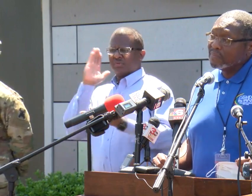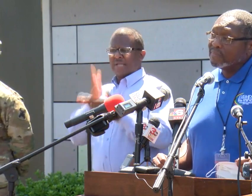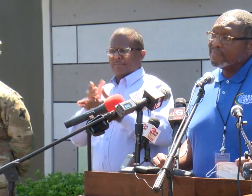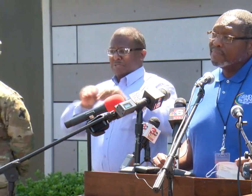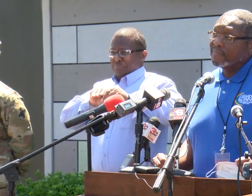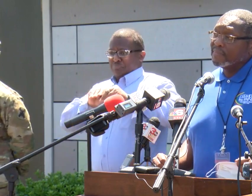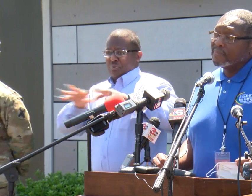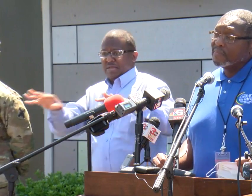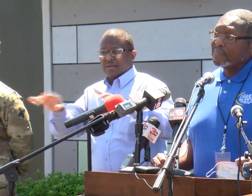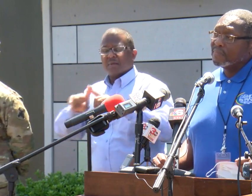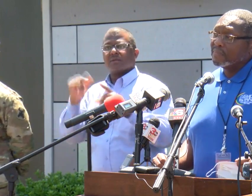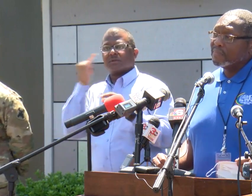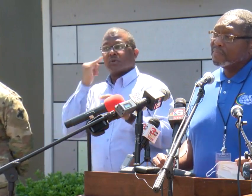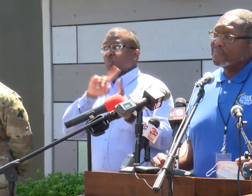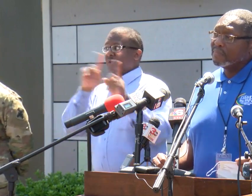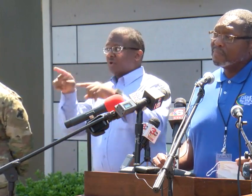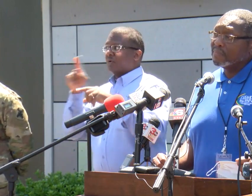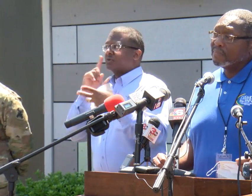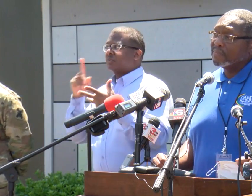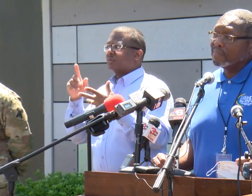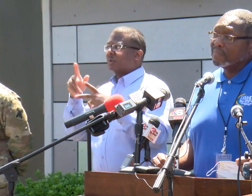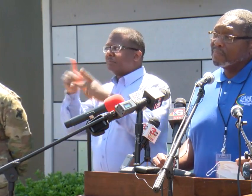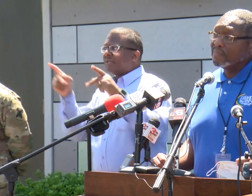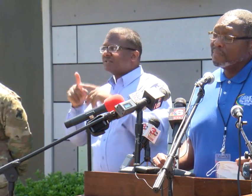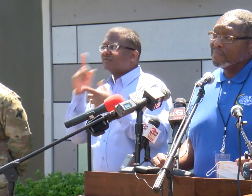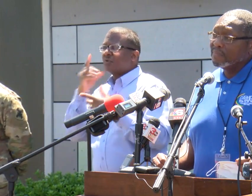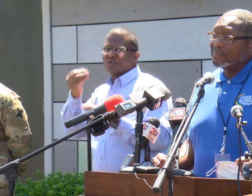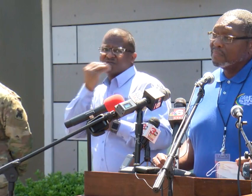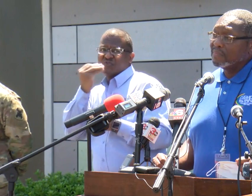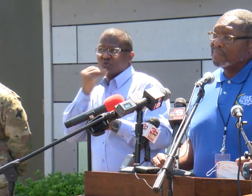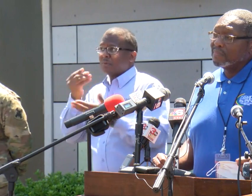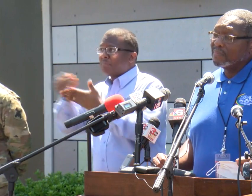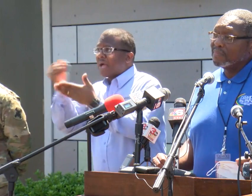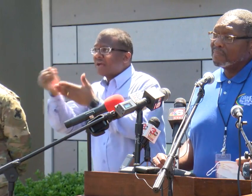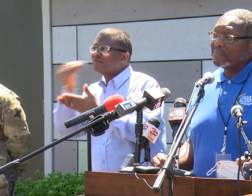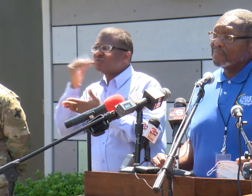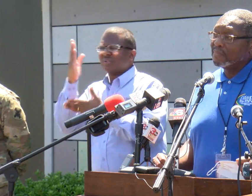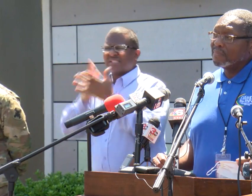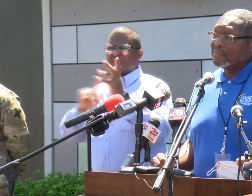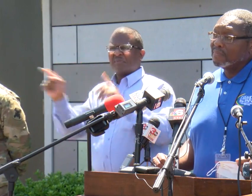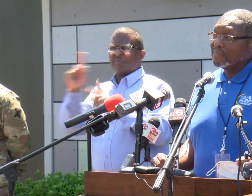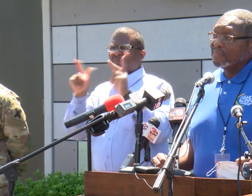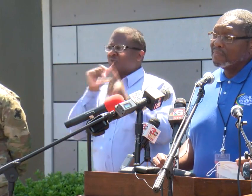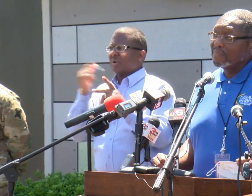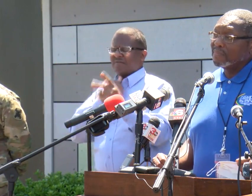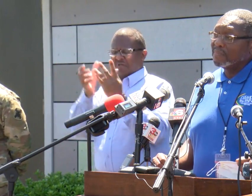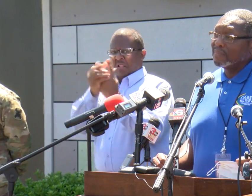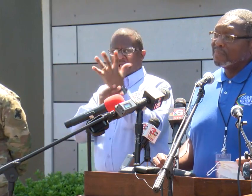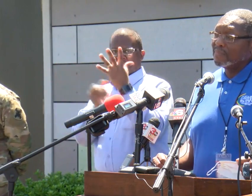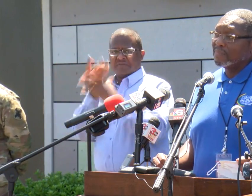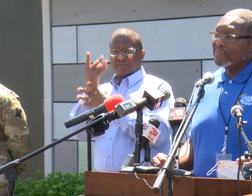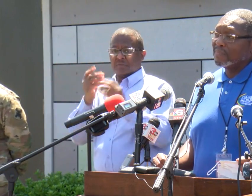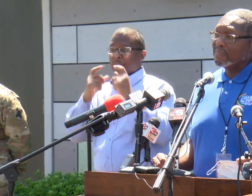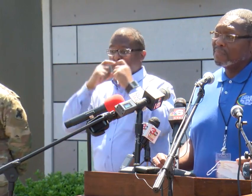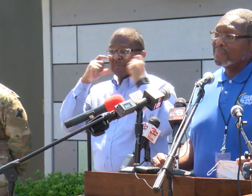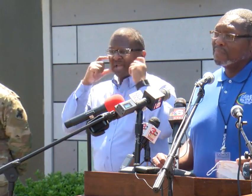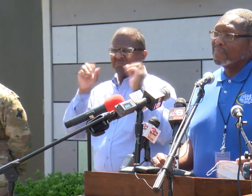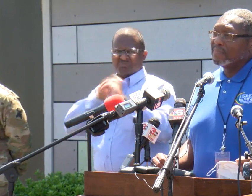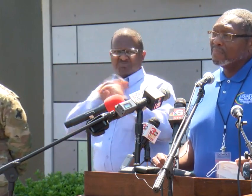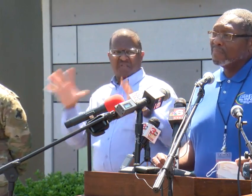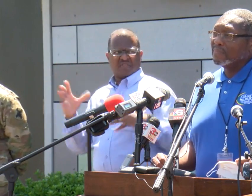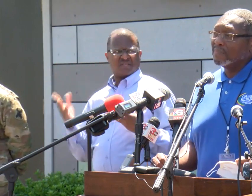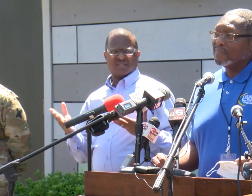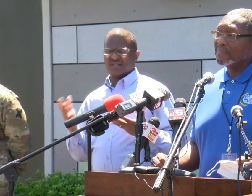but like when we go to certain places to get food, we know there's a lot of the employees of the businesses don't even have on gloves or any type of protective